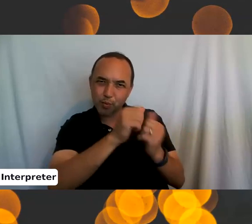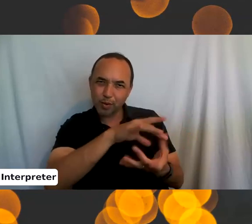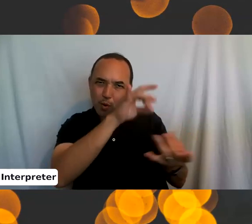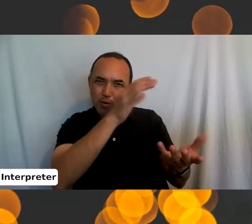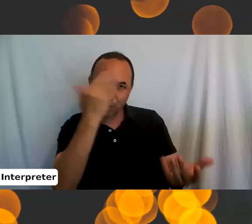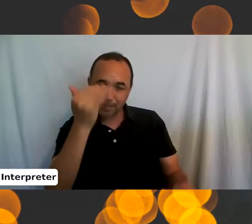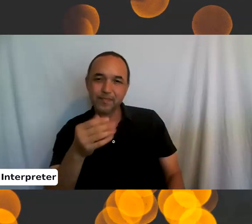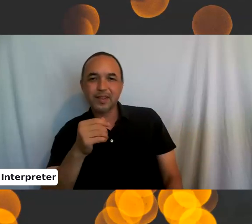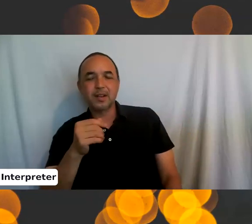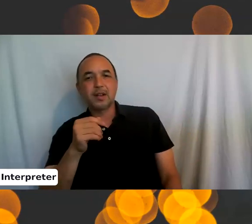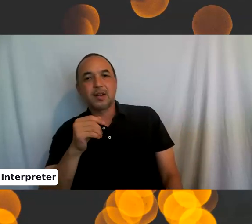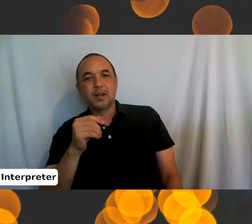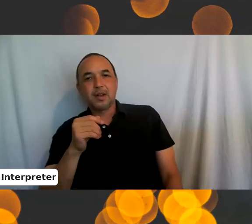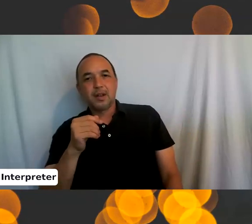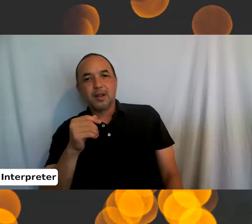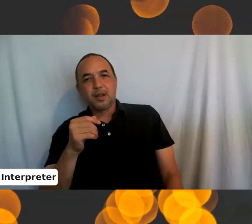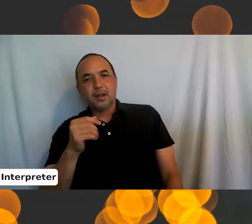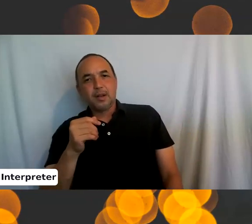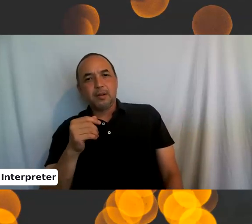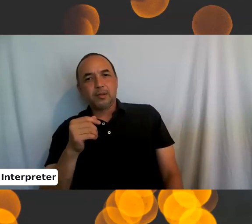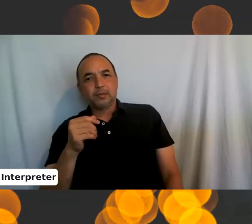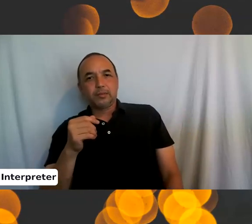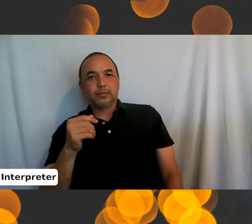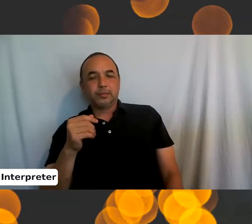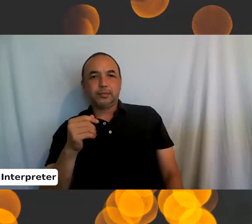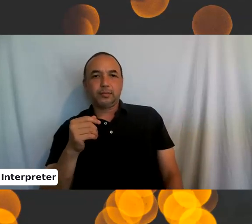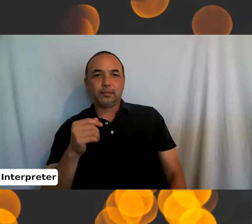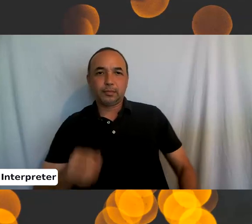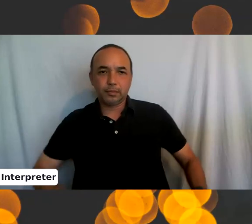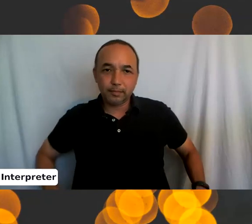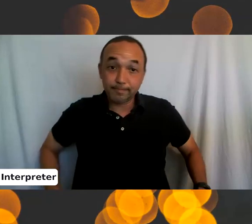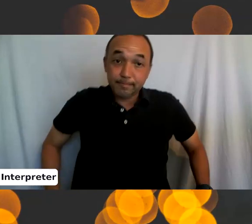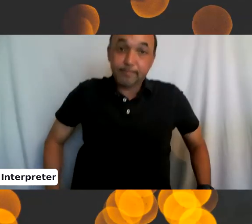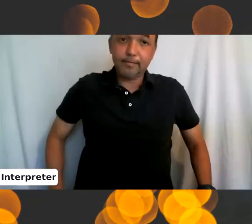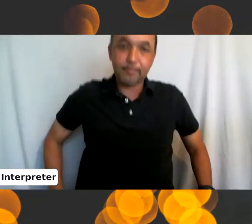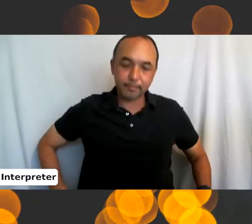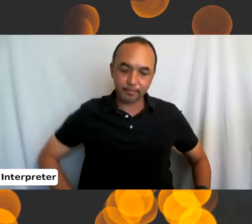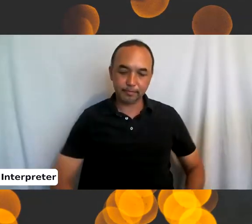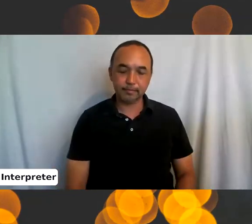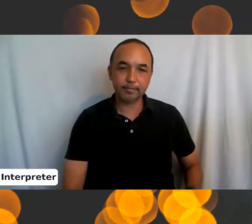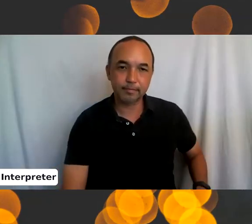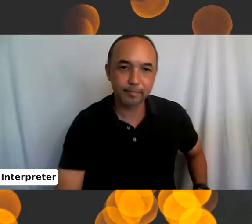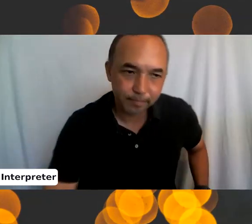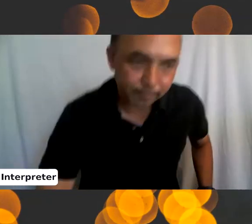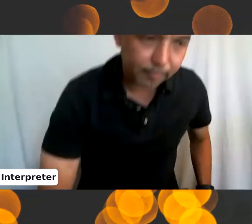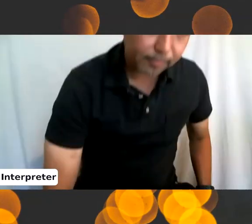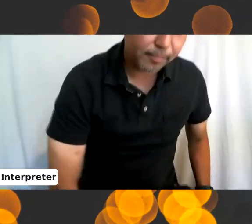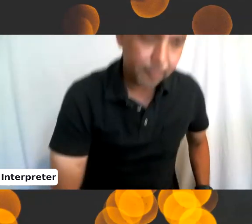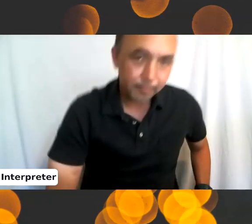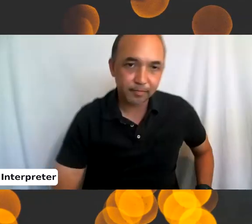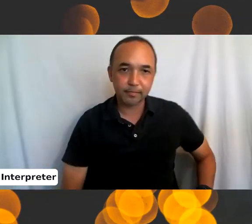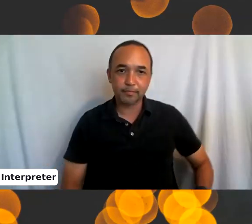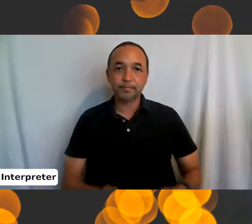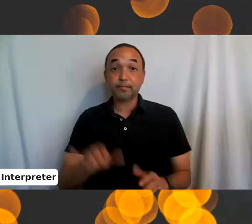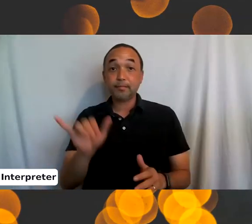touch on that already. But the other thing is, you want to realize that they've had